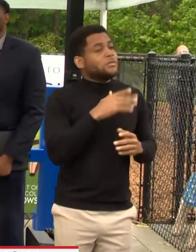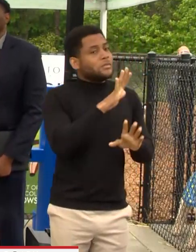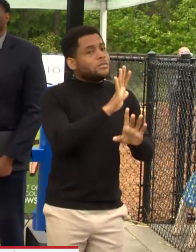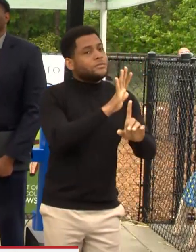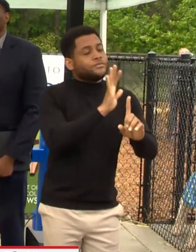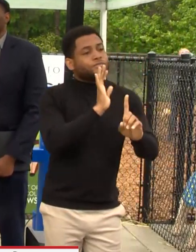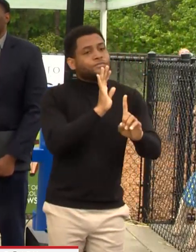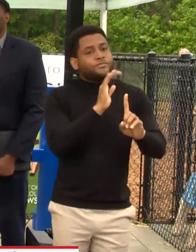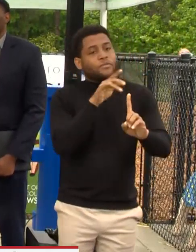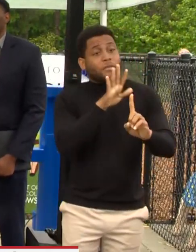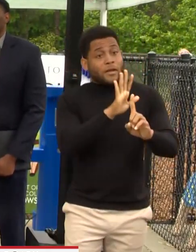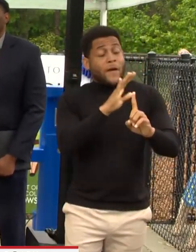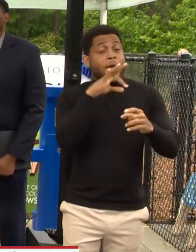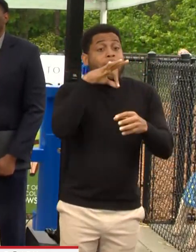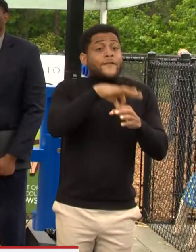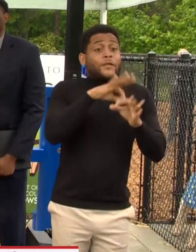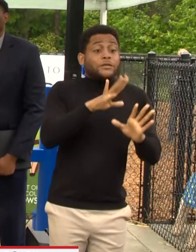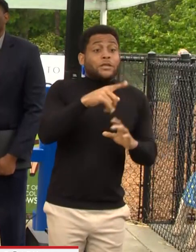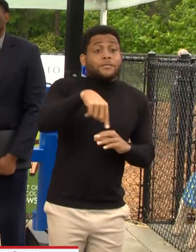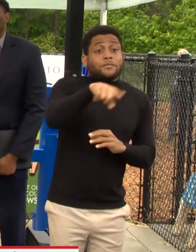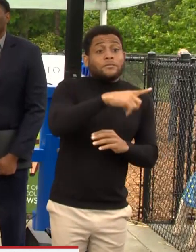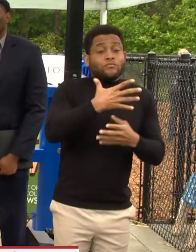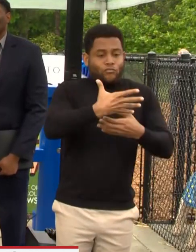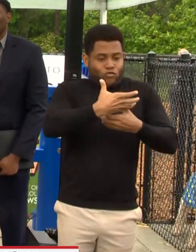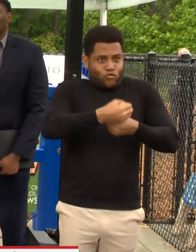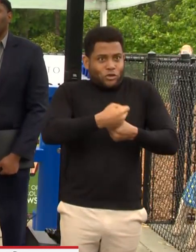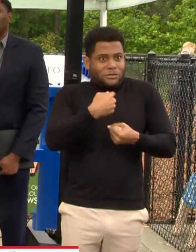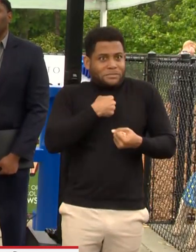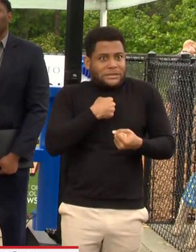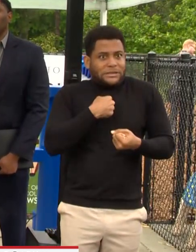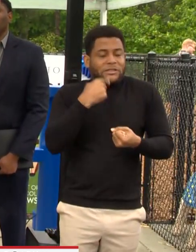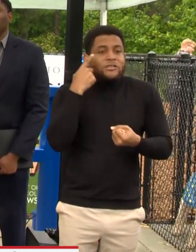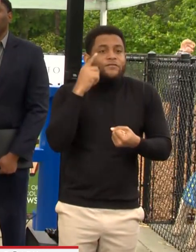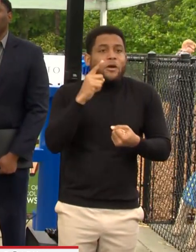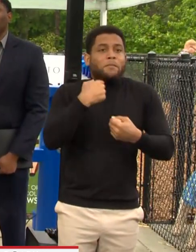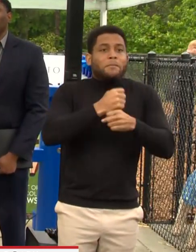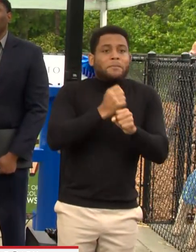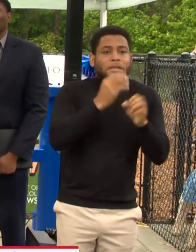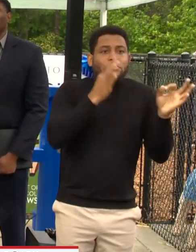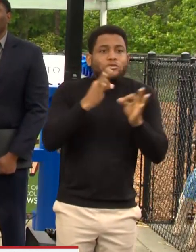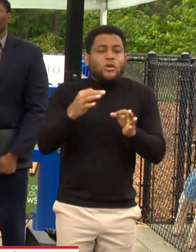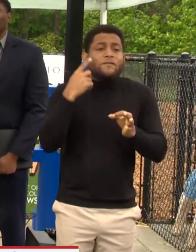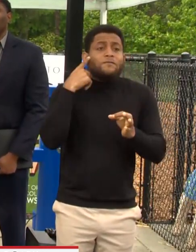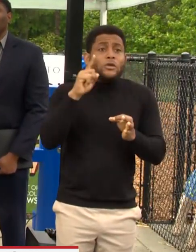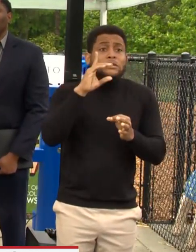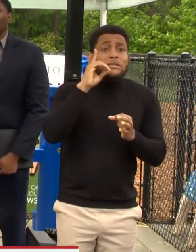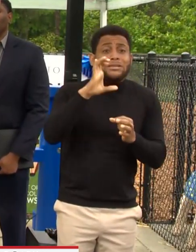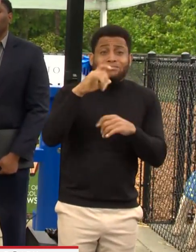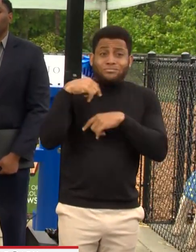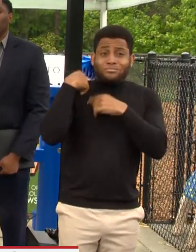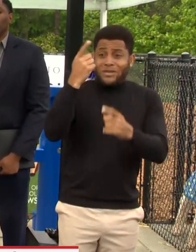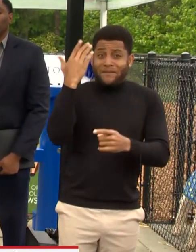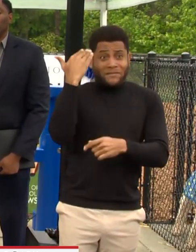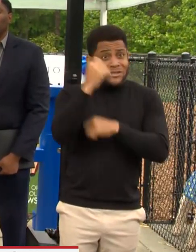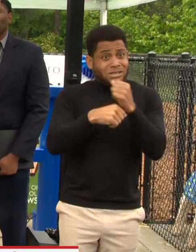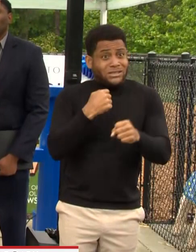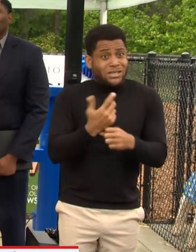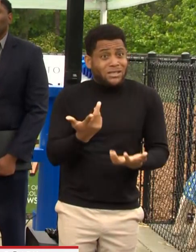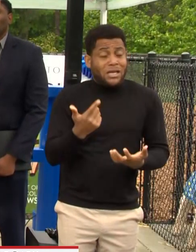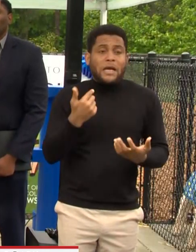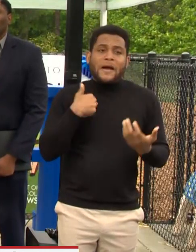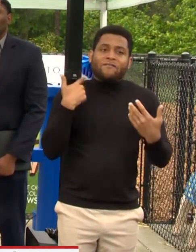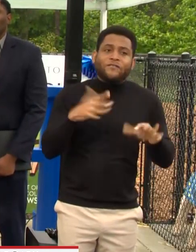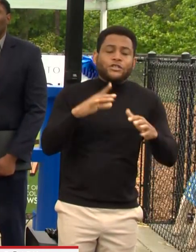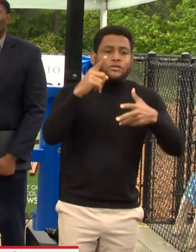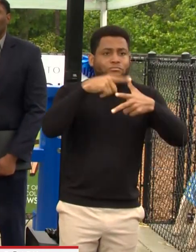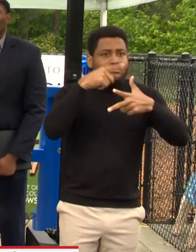placed their trust in me to make the best decisions for the district for the last 15 years, including 3 elections as mayor.